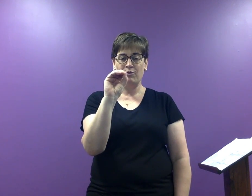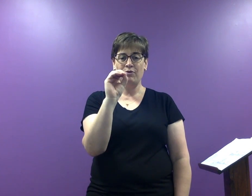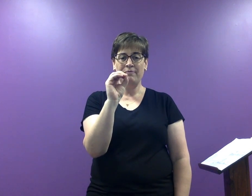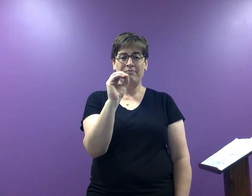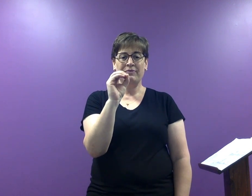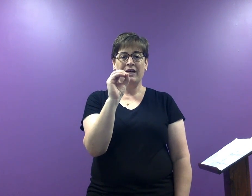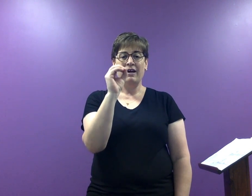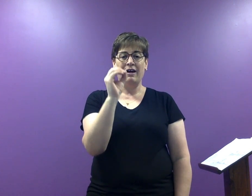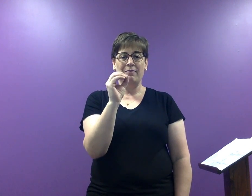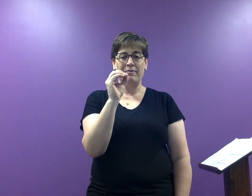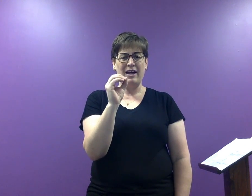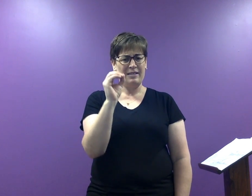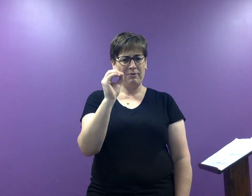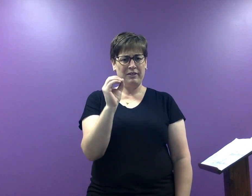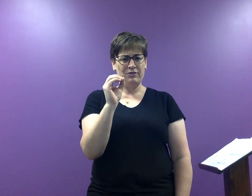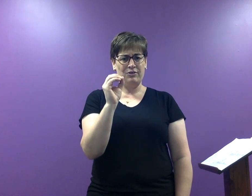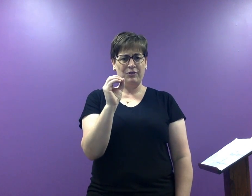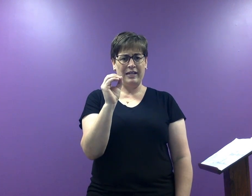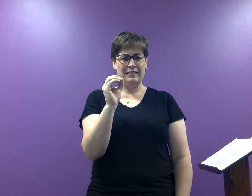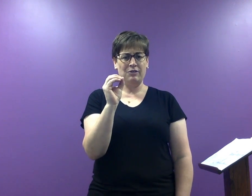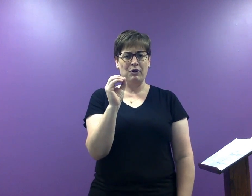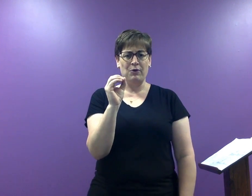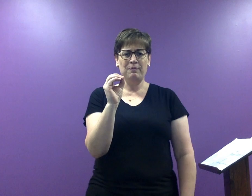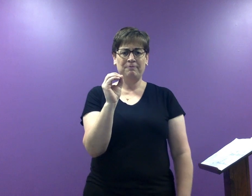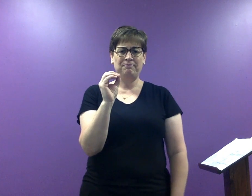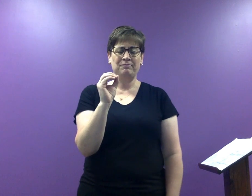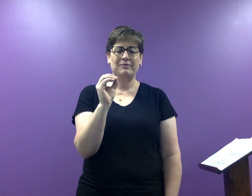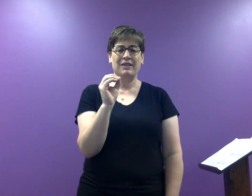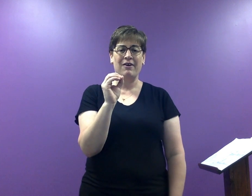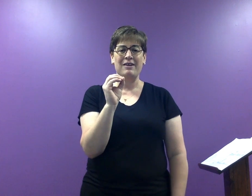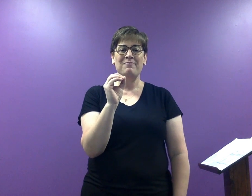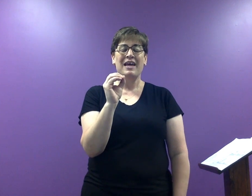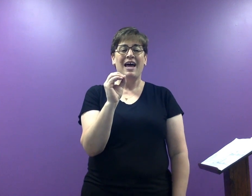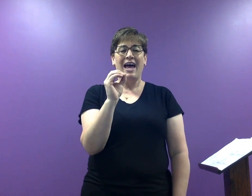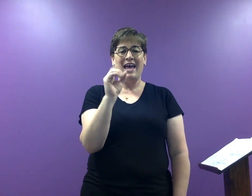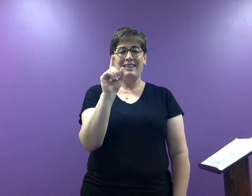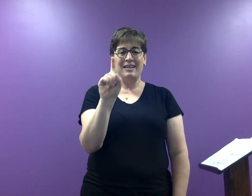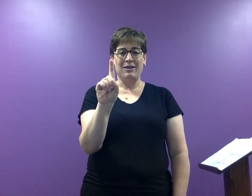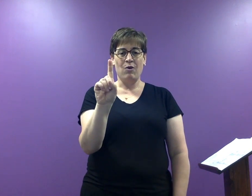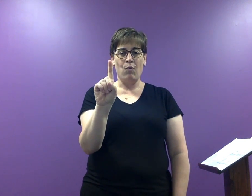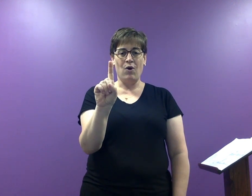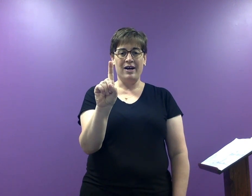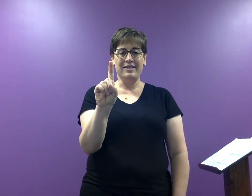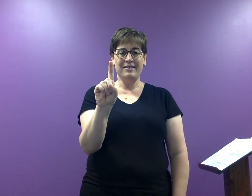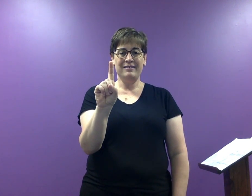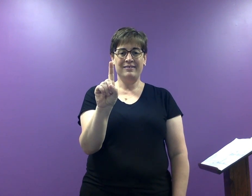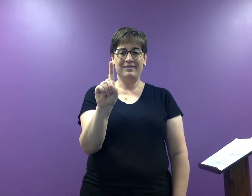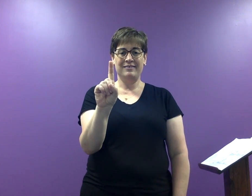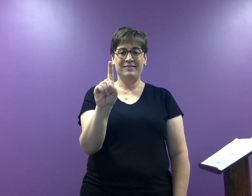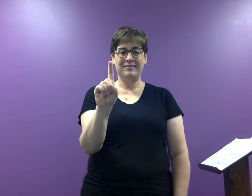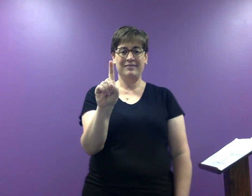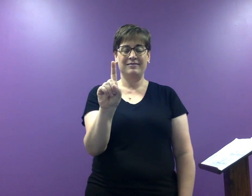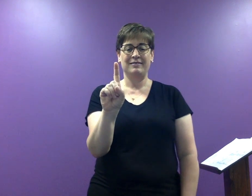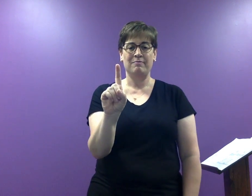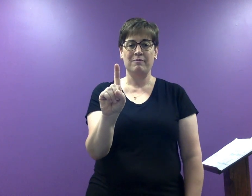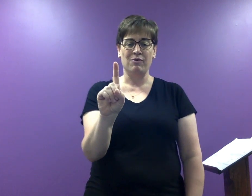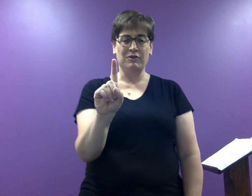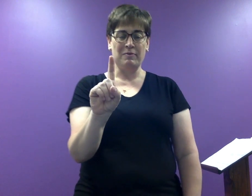comfortable. I typically just do like 0, all right, and then 1. A little bit